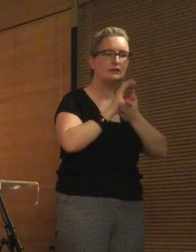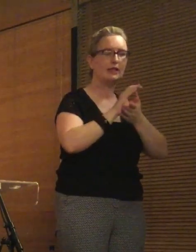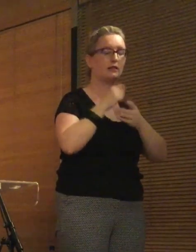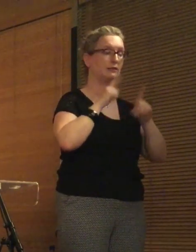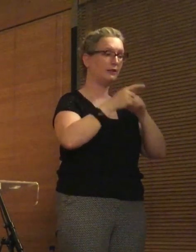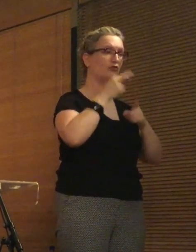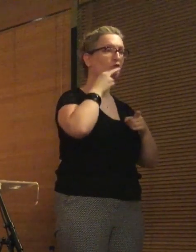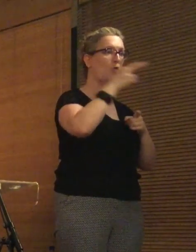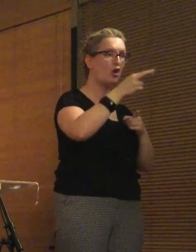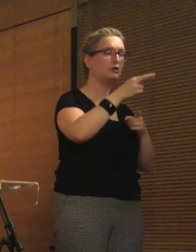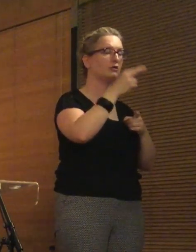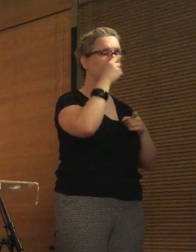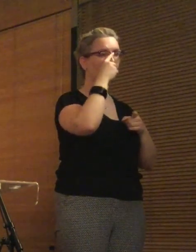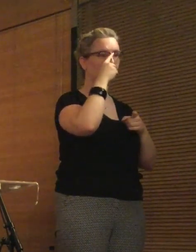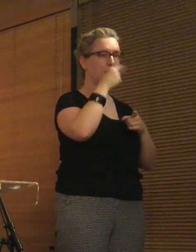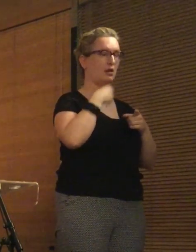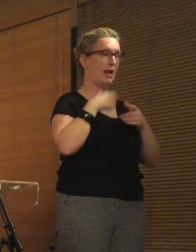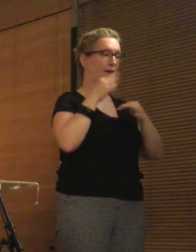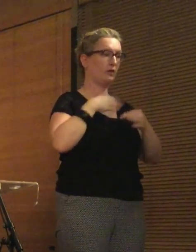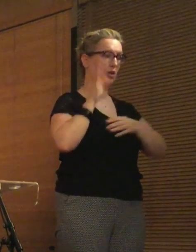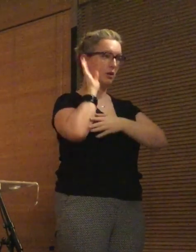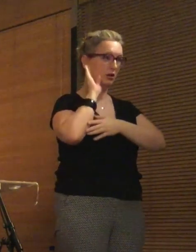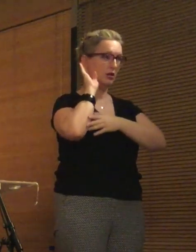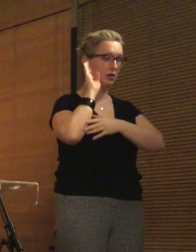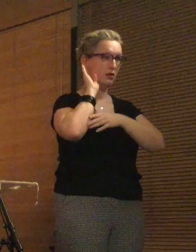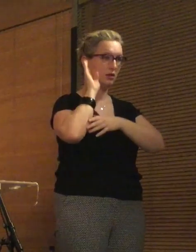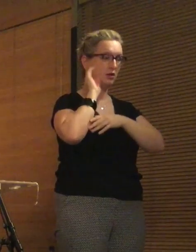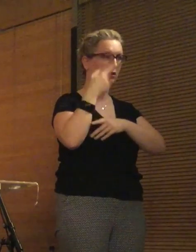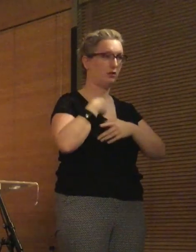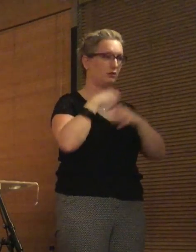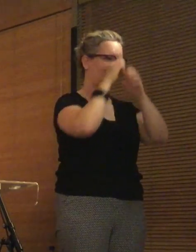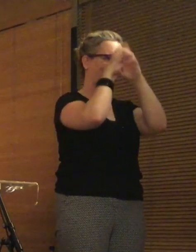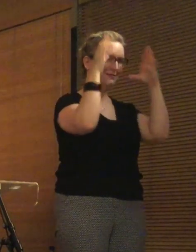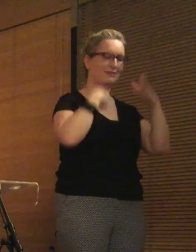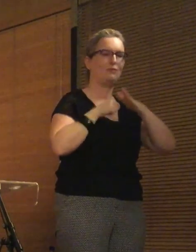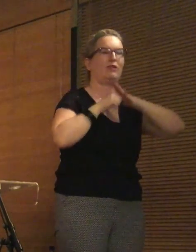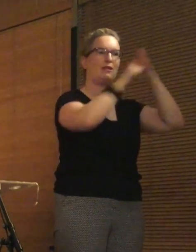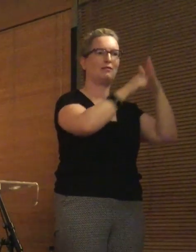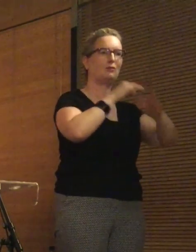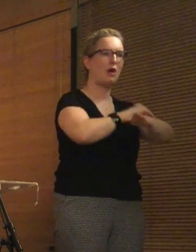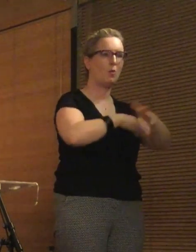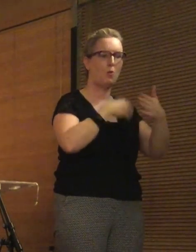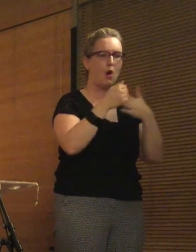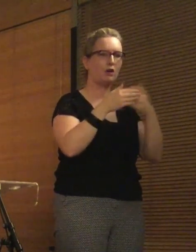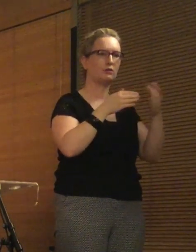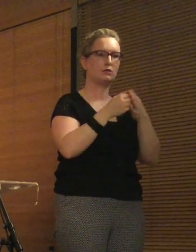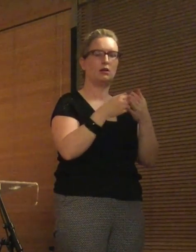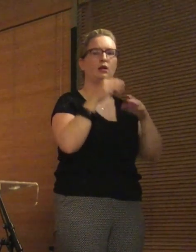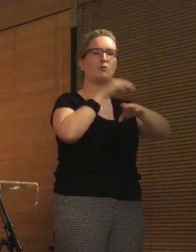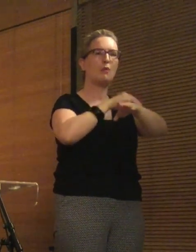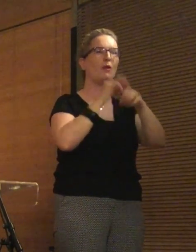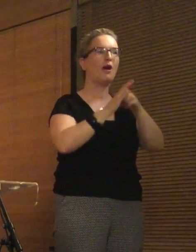different interventions areas, it was clear that the priority problem that has to be solved for them is the problem